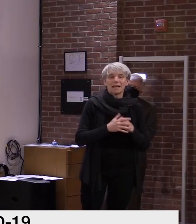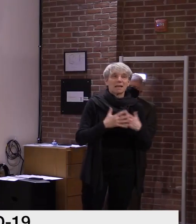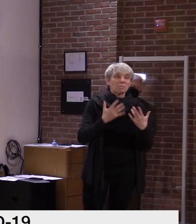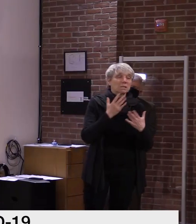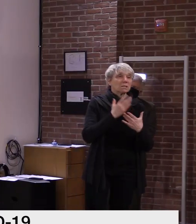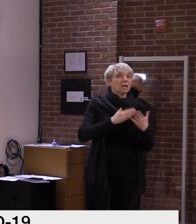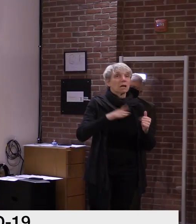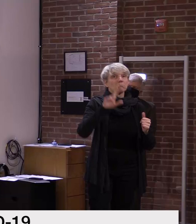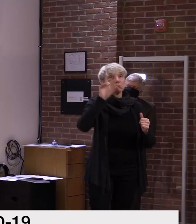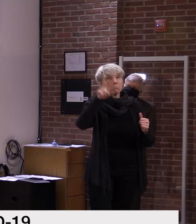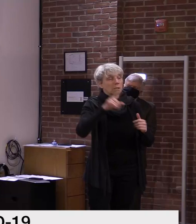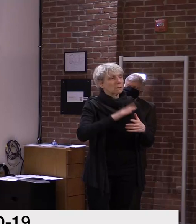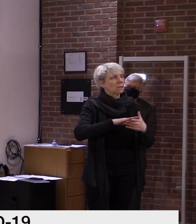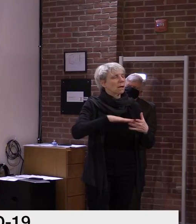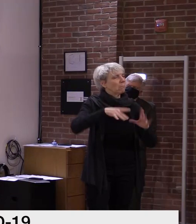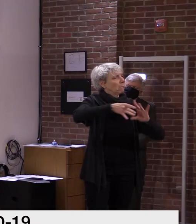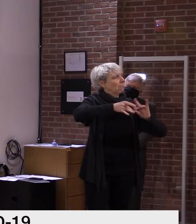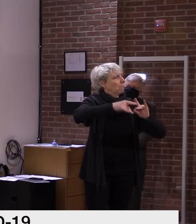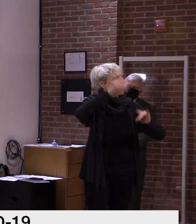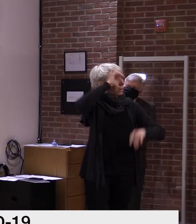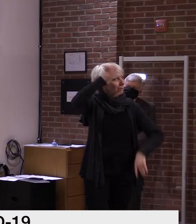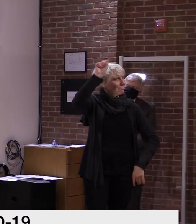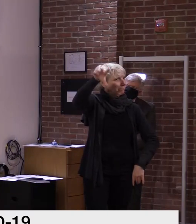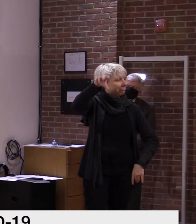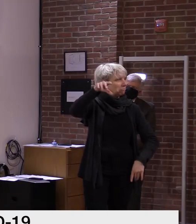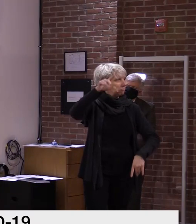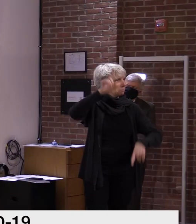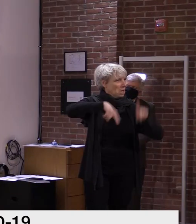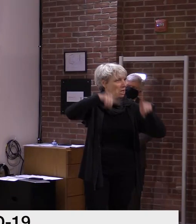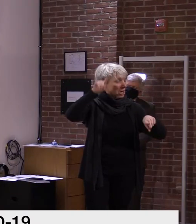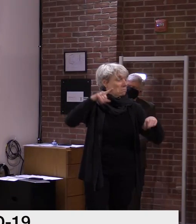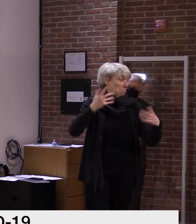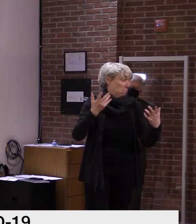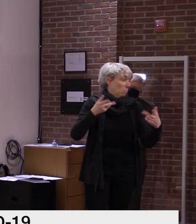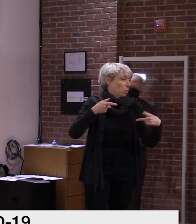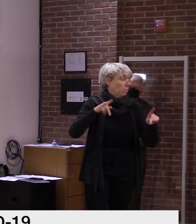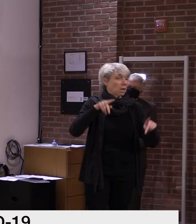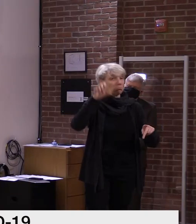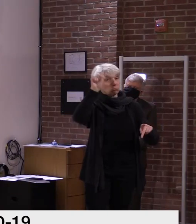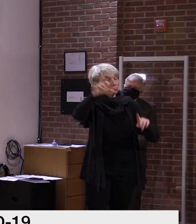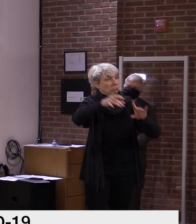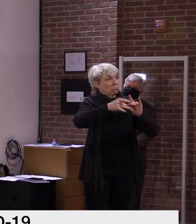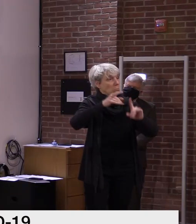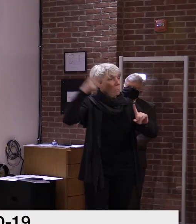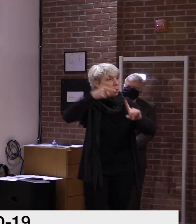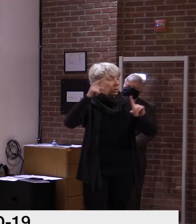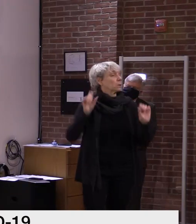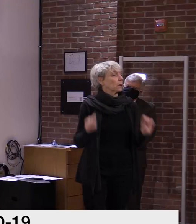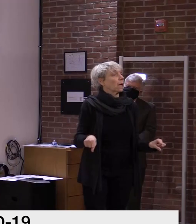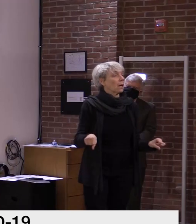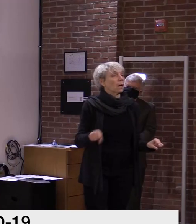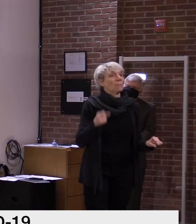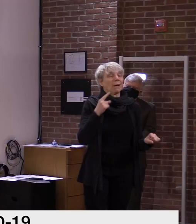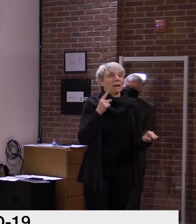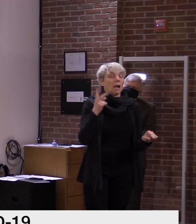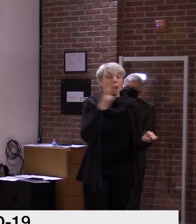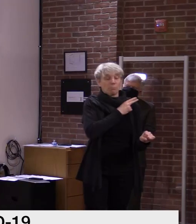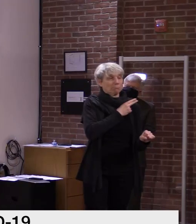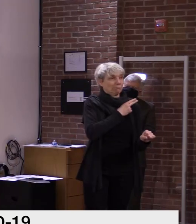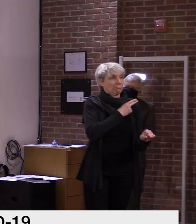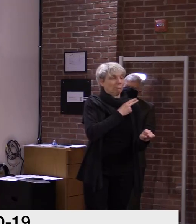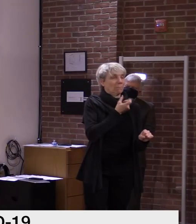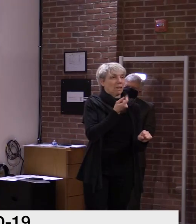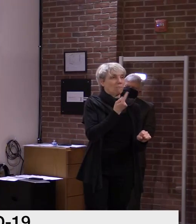opinion and questions, so you can make points along the way, but it ends fairly